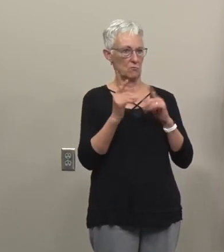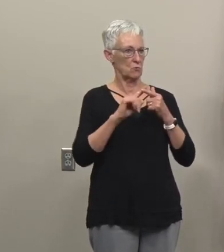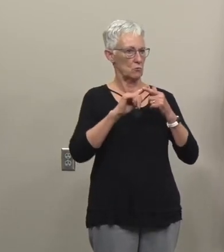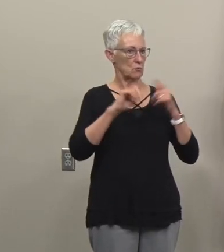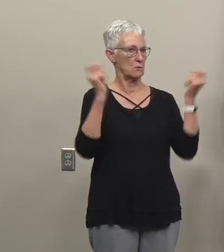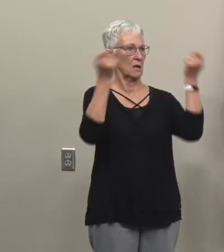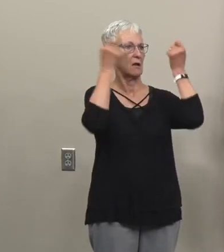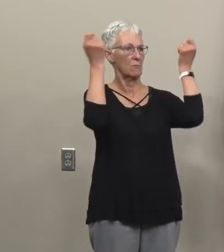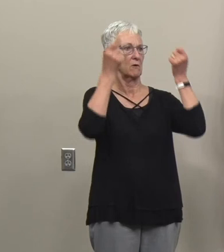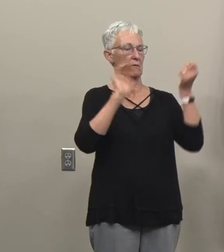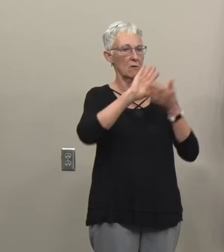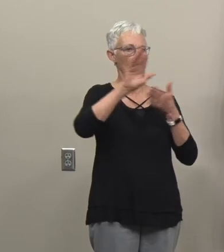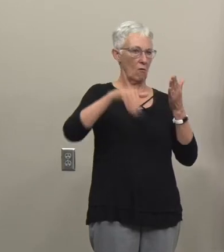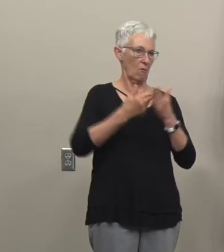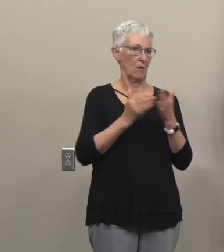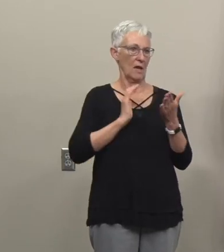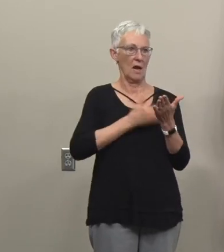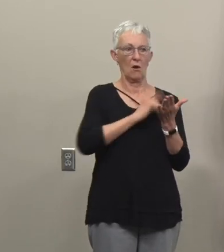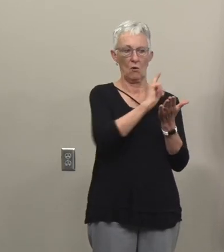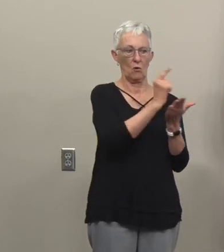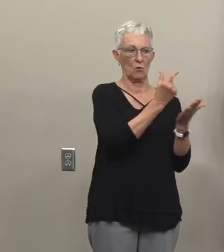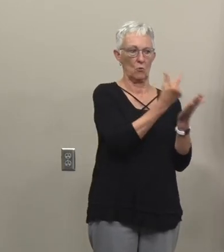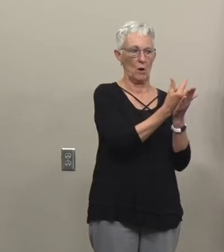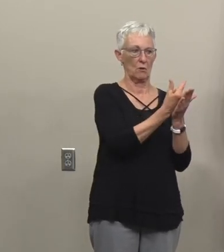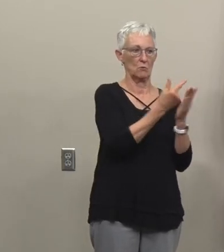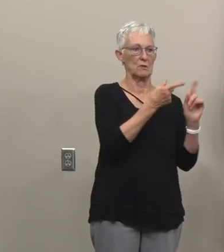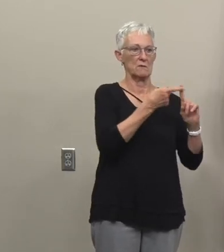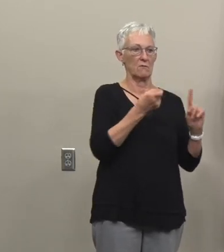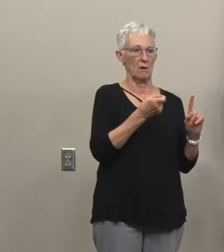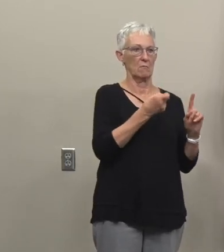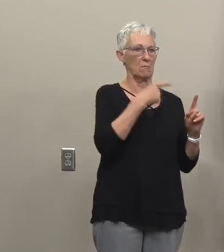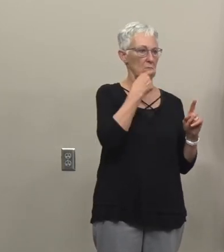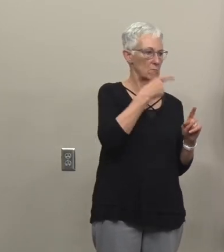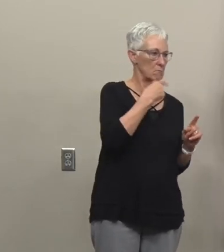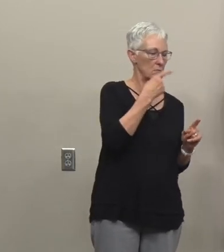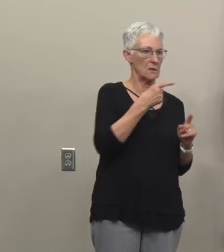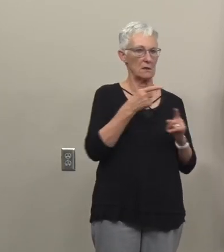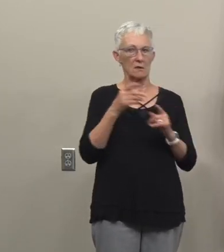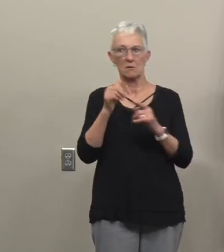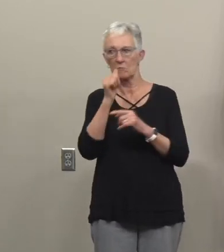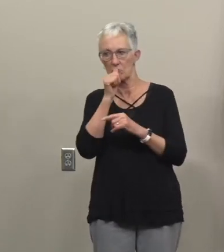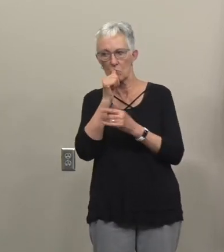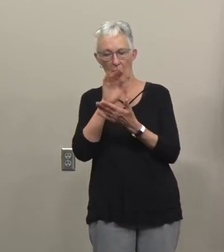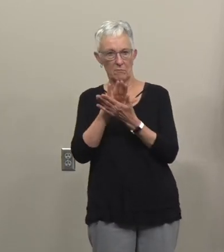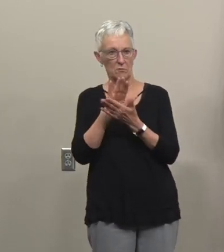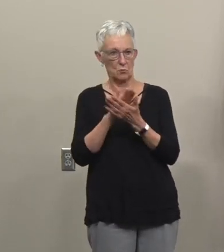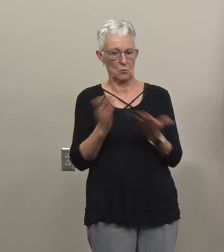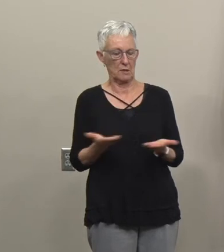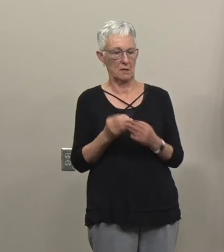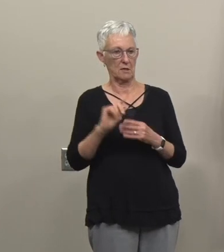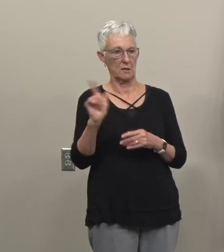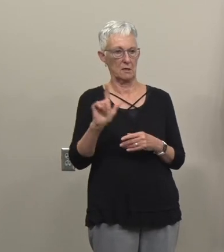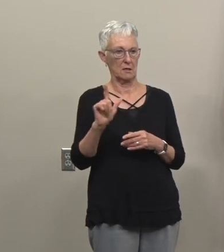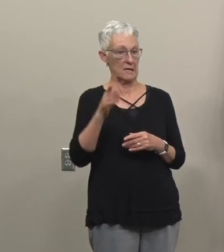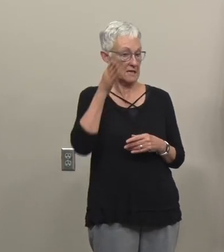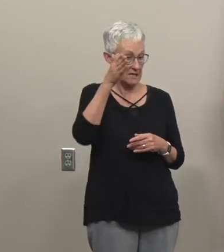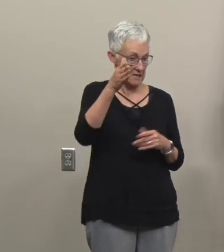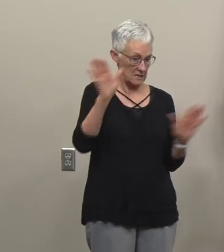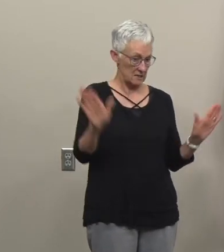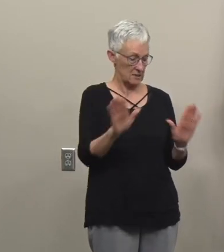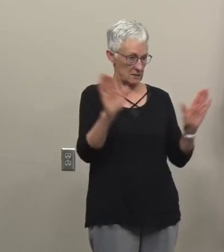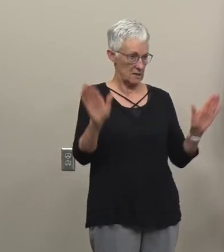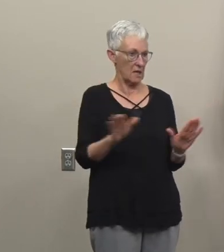all of our graduates from public and private schools across Lincoln. This Sunday at exactly 8:20 p.m.